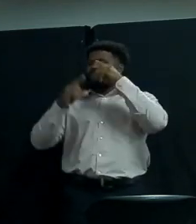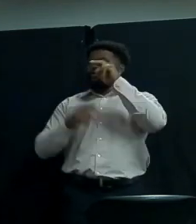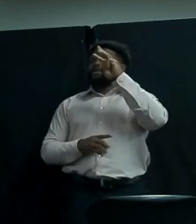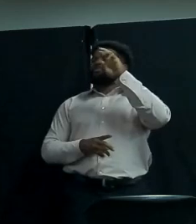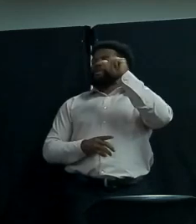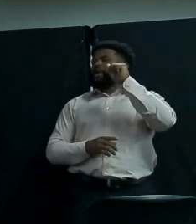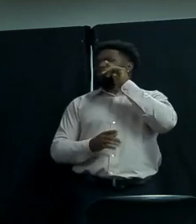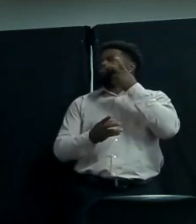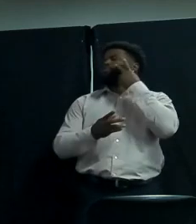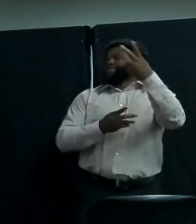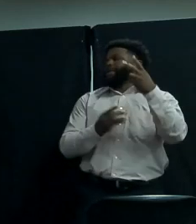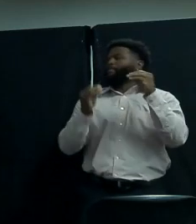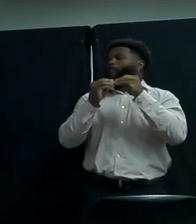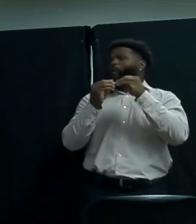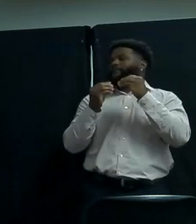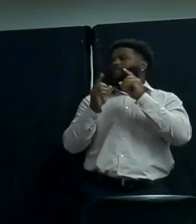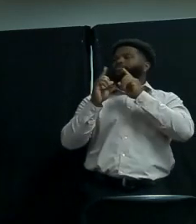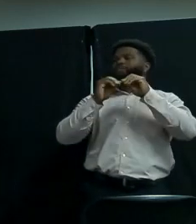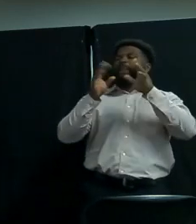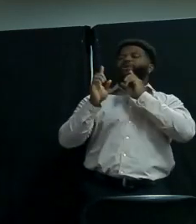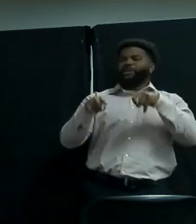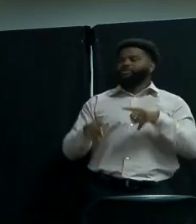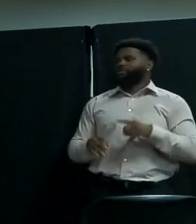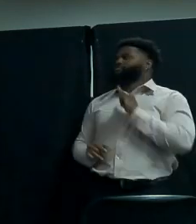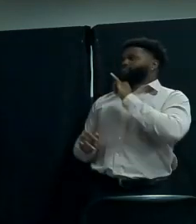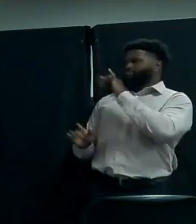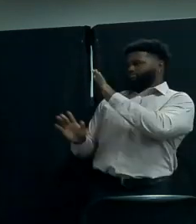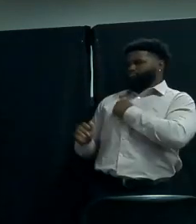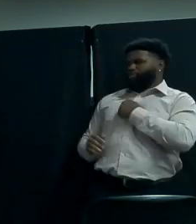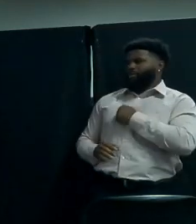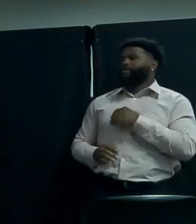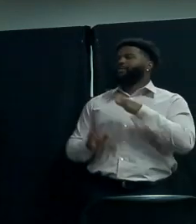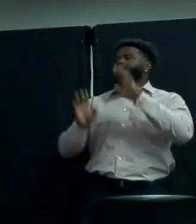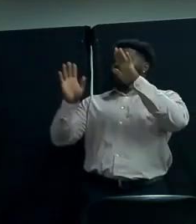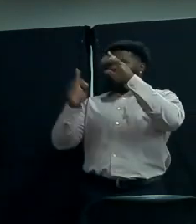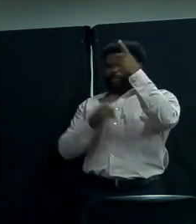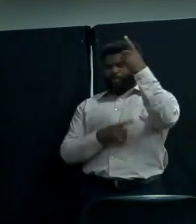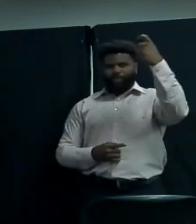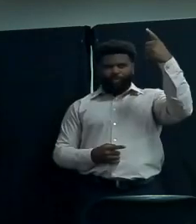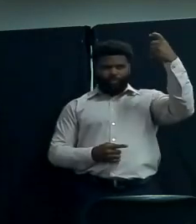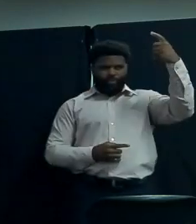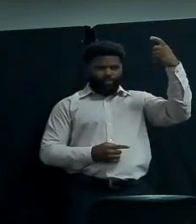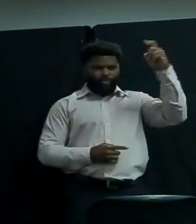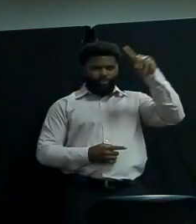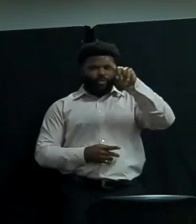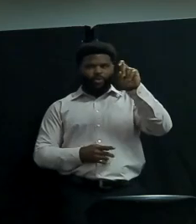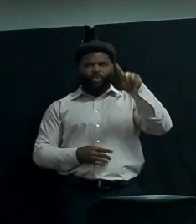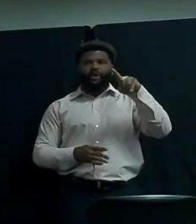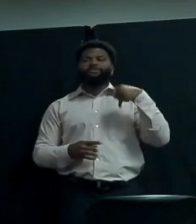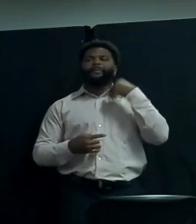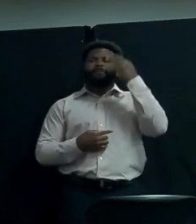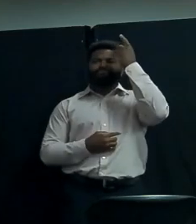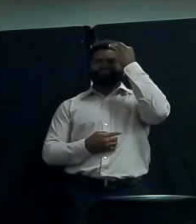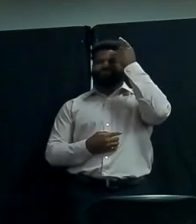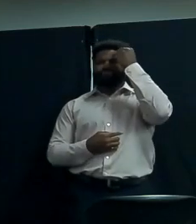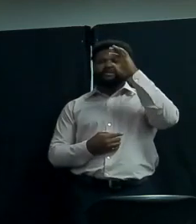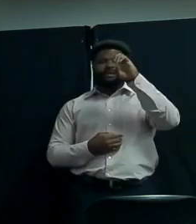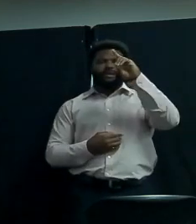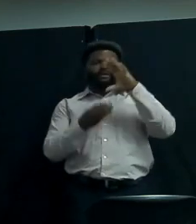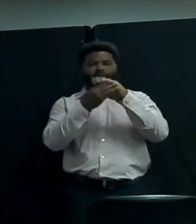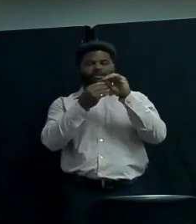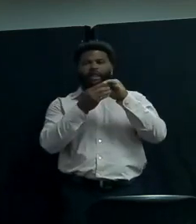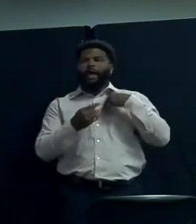scores, that growth. Okay, sorry. No, you're fine. One more question that takes us all the way back to the beginning. I've been thinking about the class